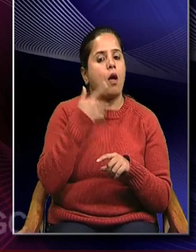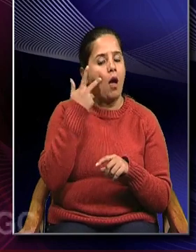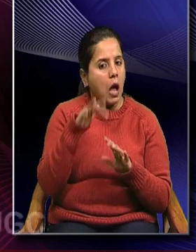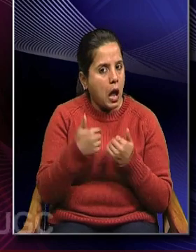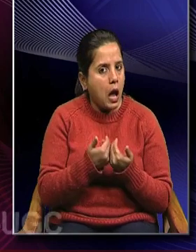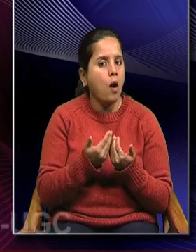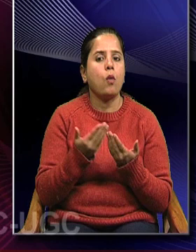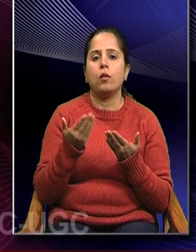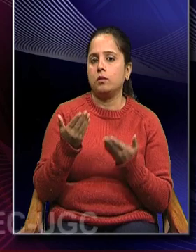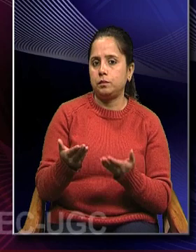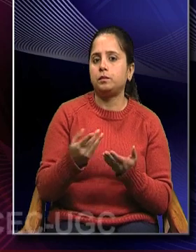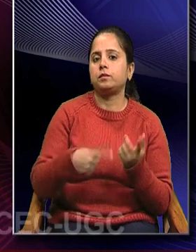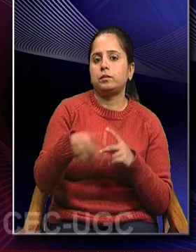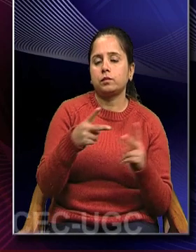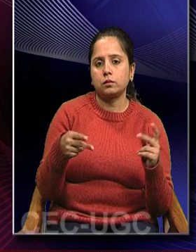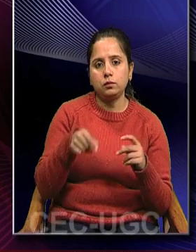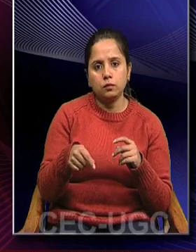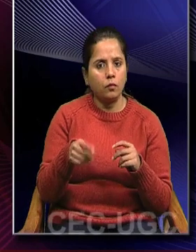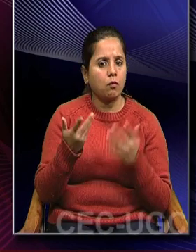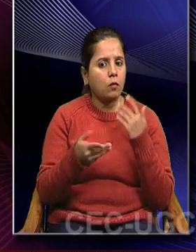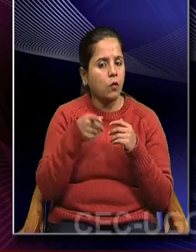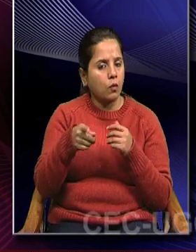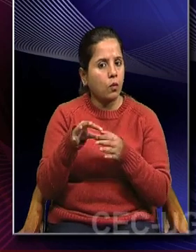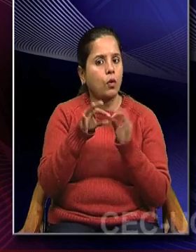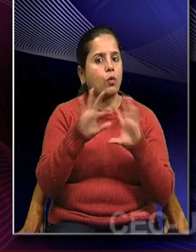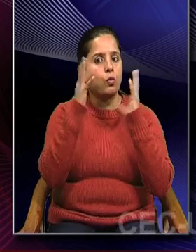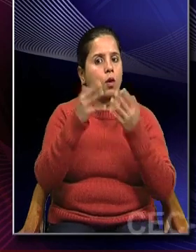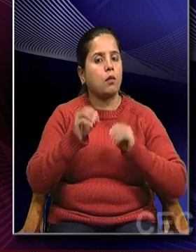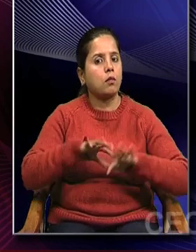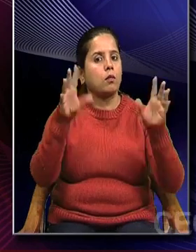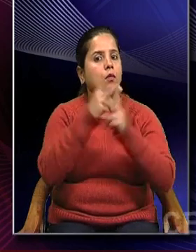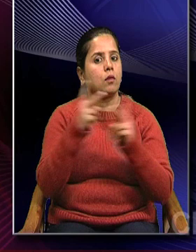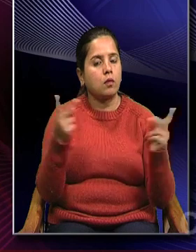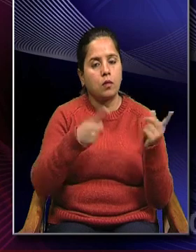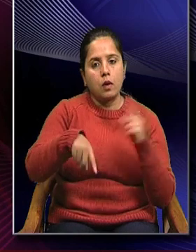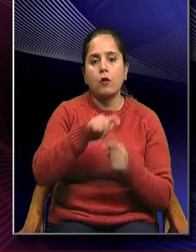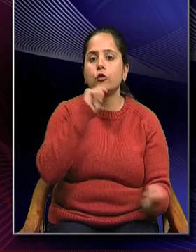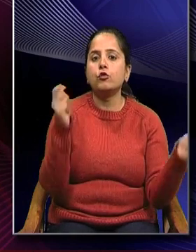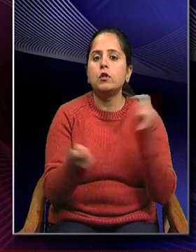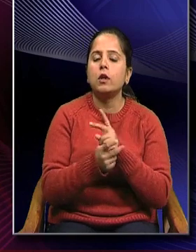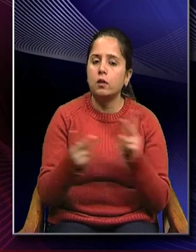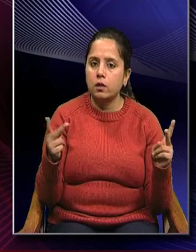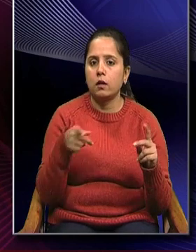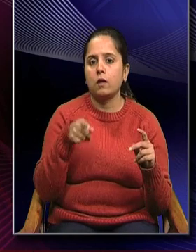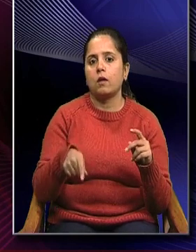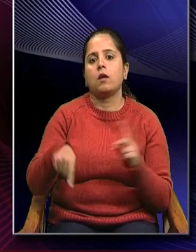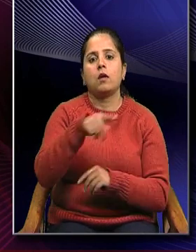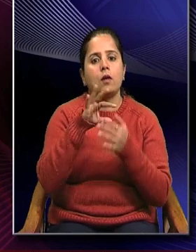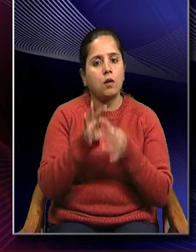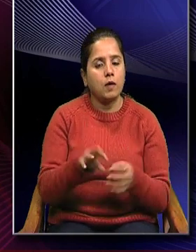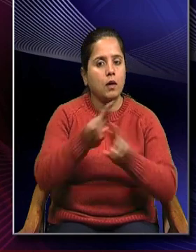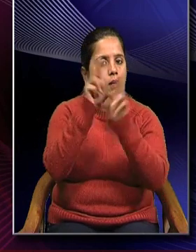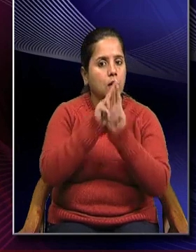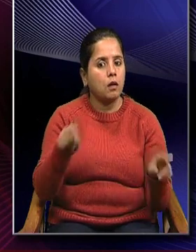was also led to some kind of a unification of the world market because of the revolution in the means of